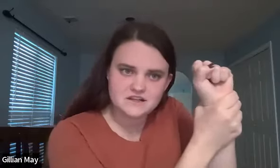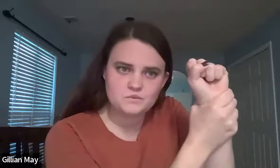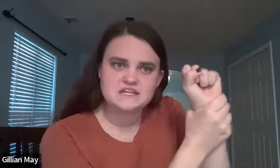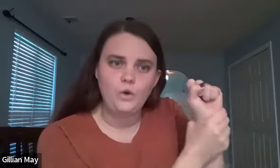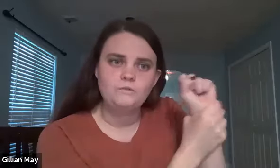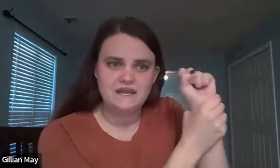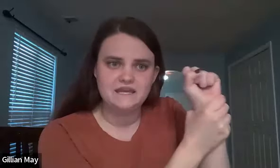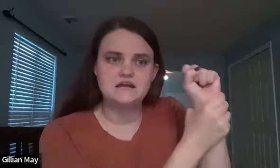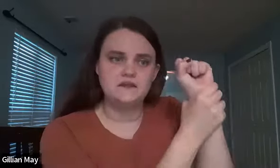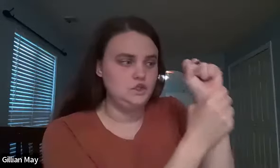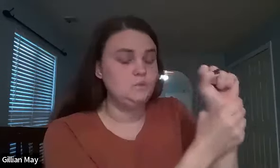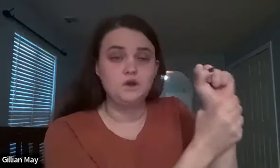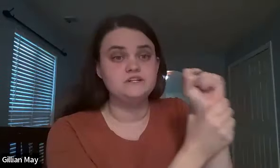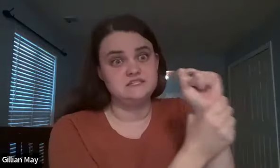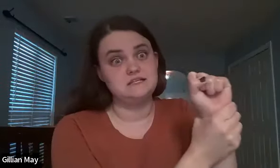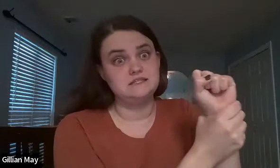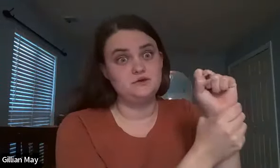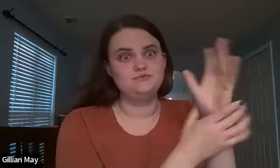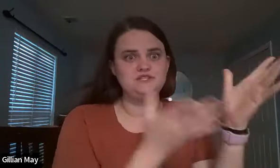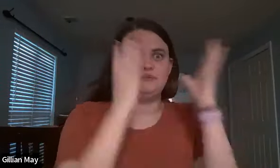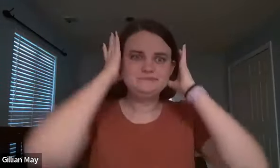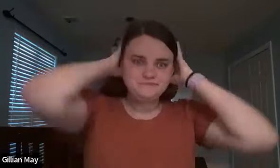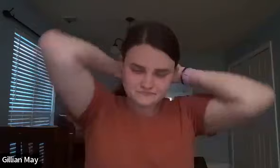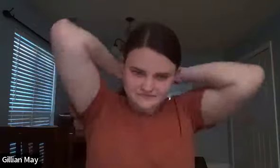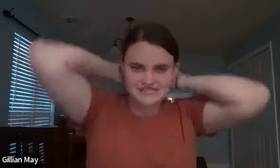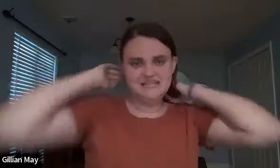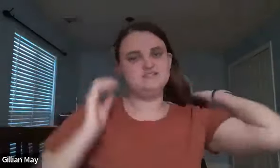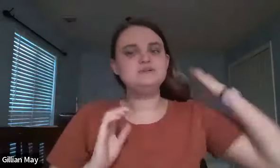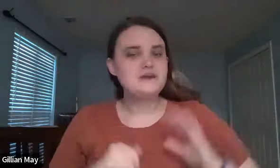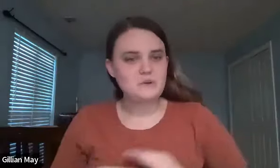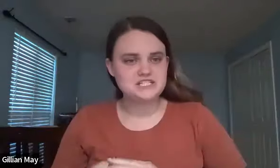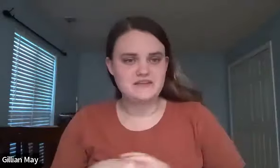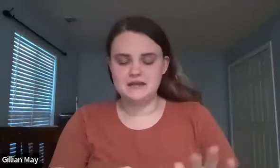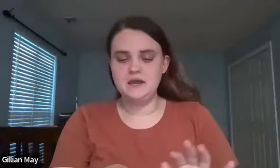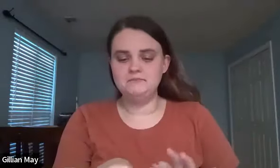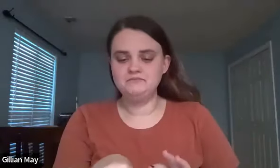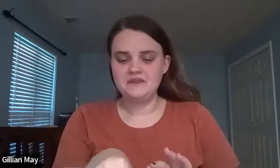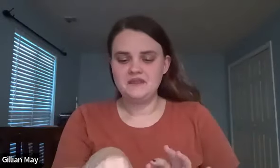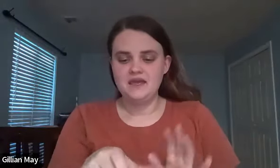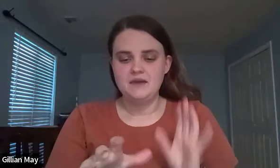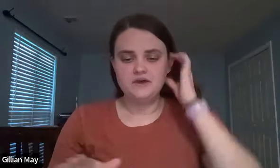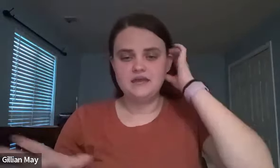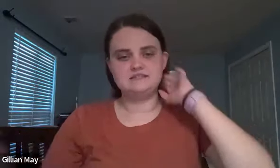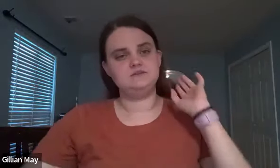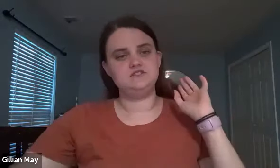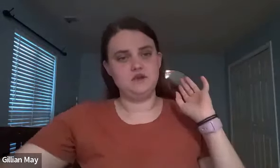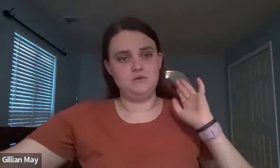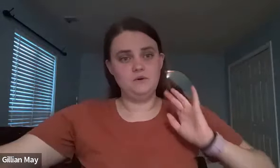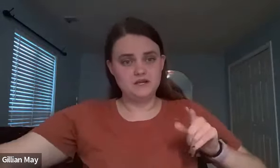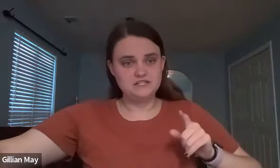almost like hold my hand down, like you are going to sign slow. So it's always fun watching that. But so what we're going to